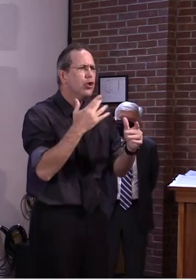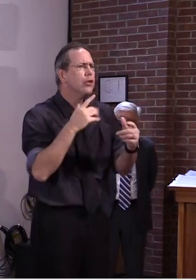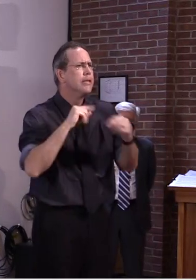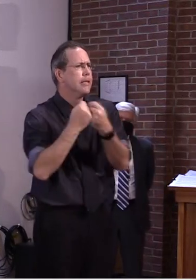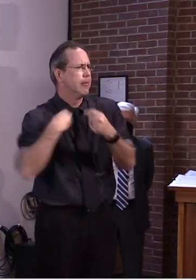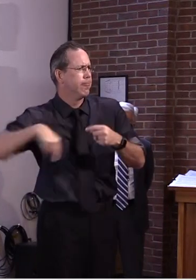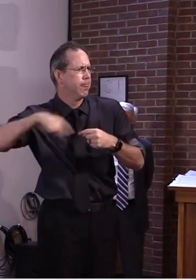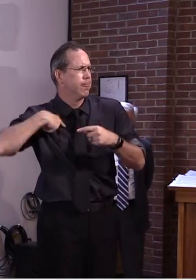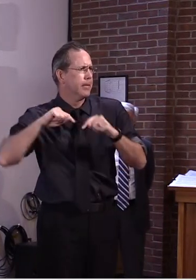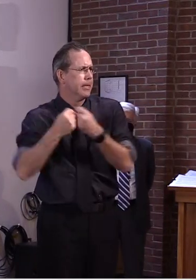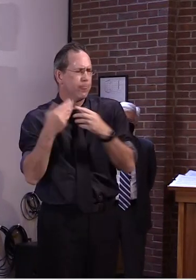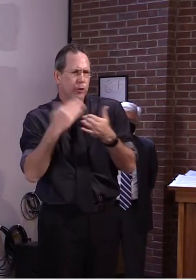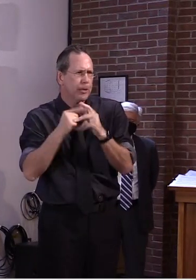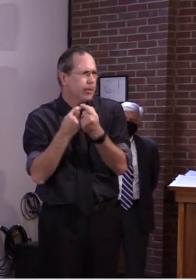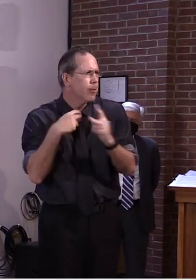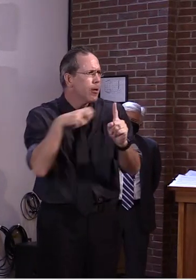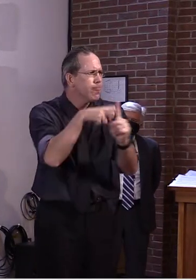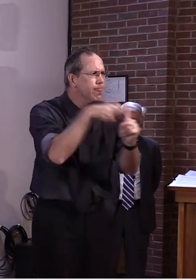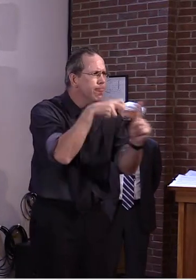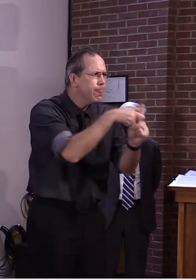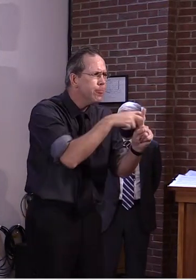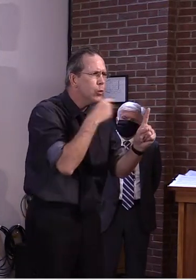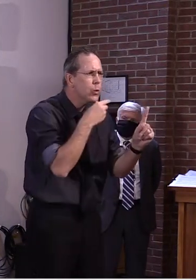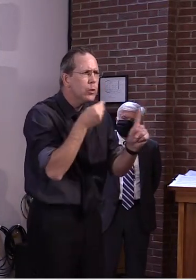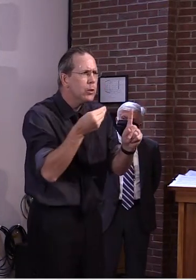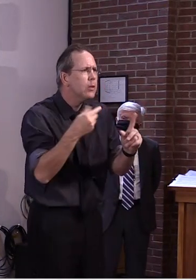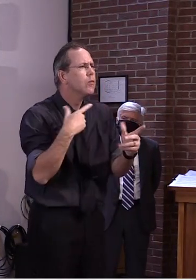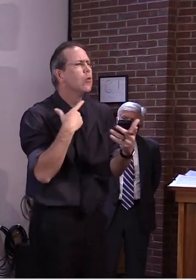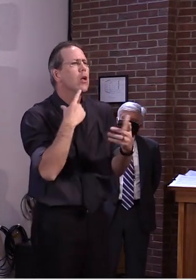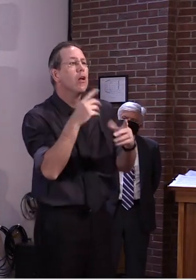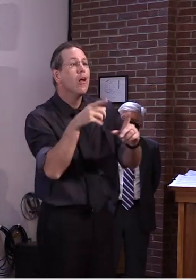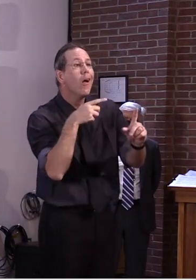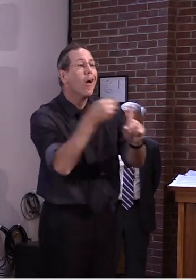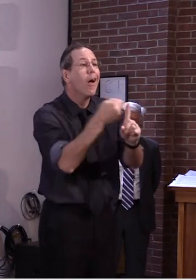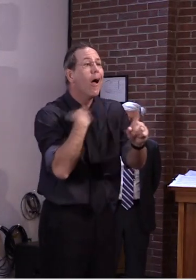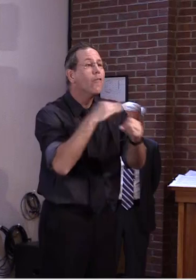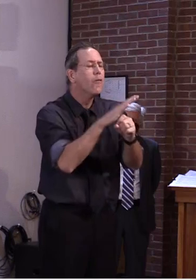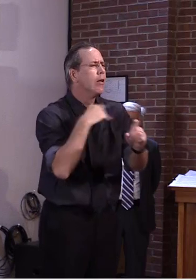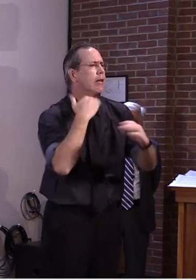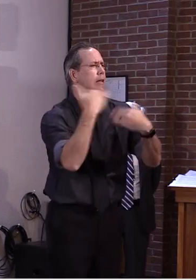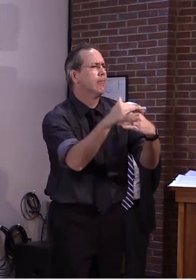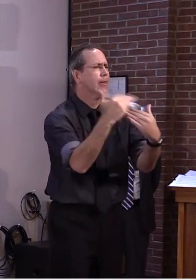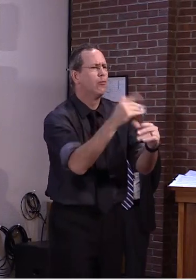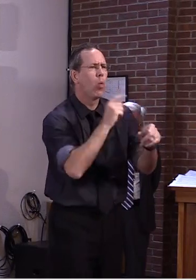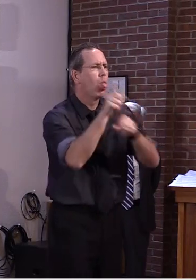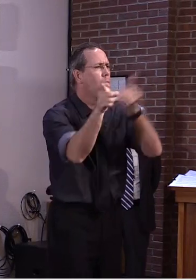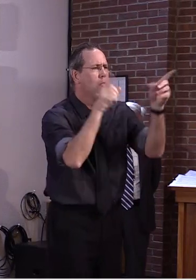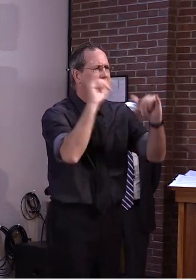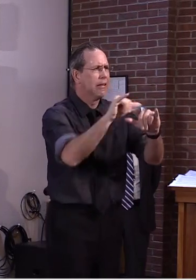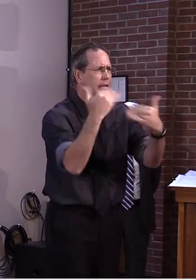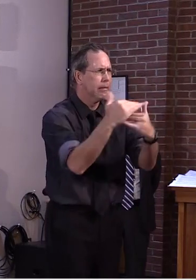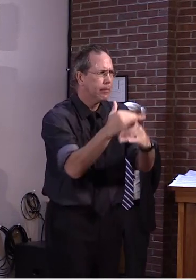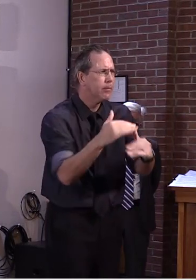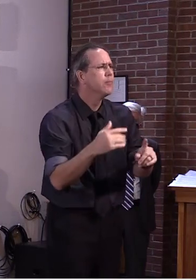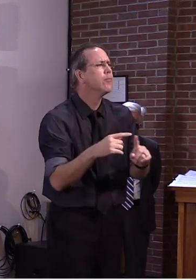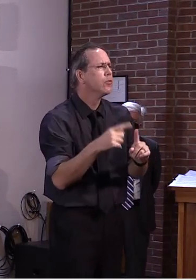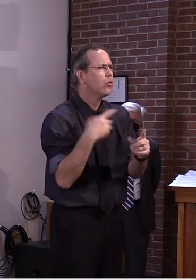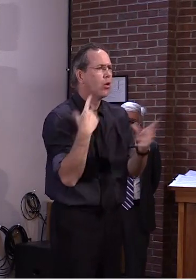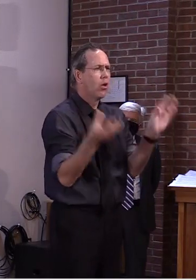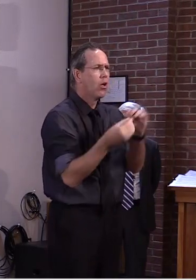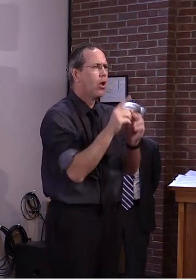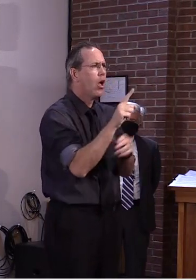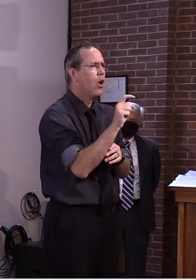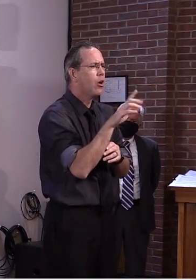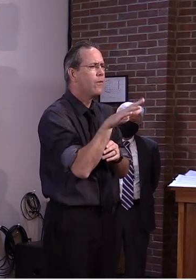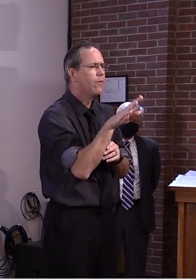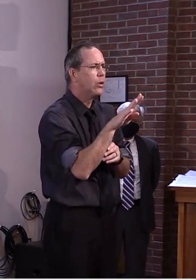virus. To date, we have tested more than 146,000 people, nearly one quarter